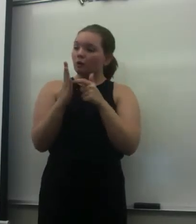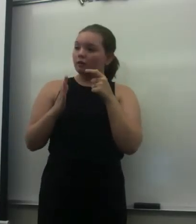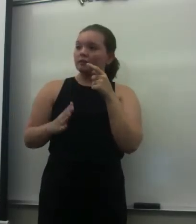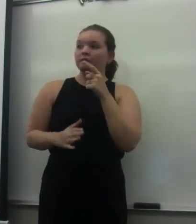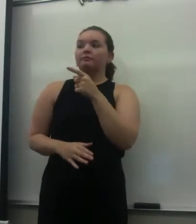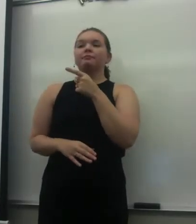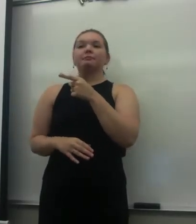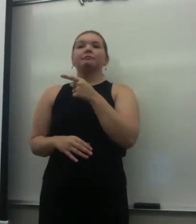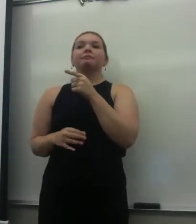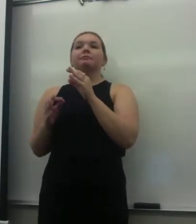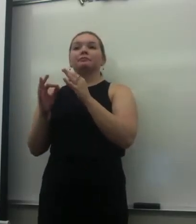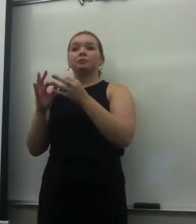NAD